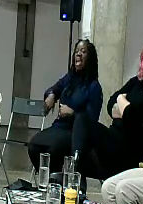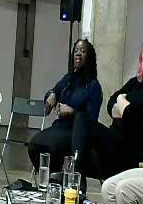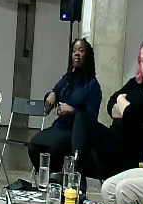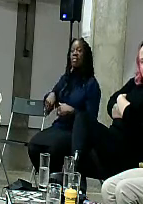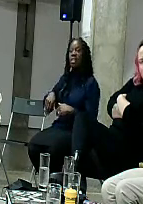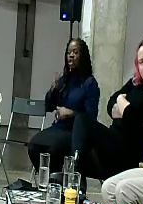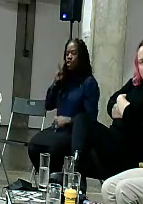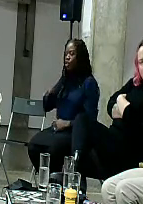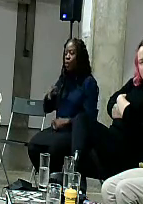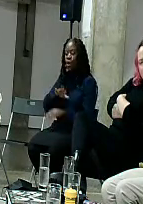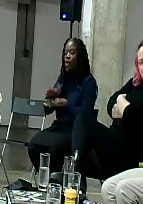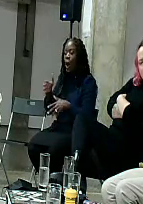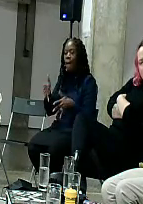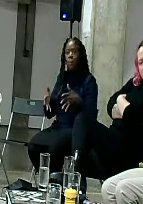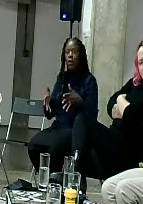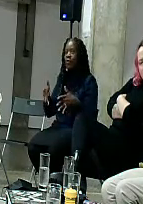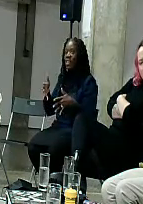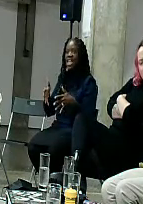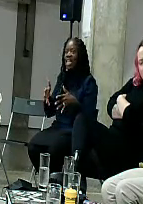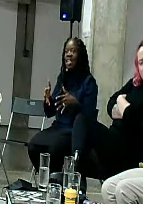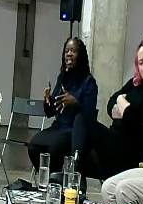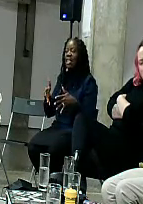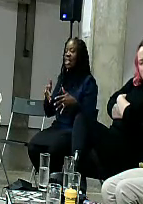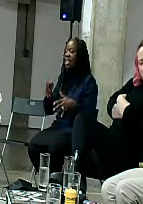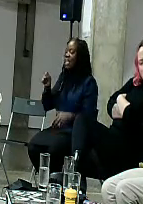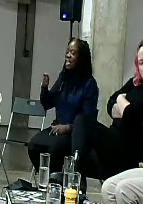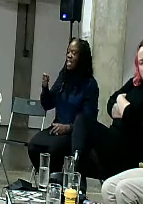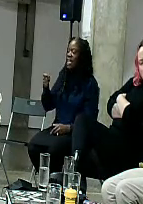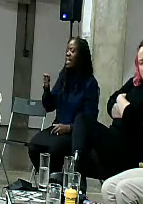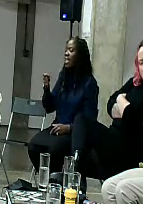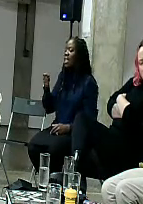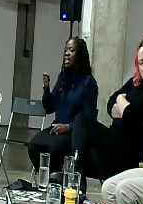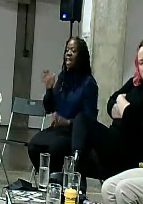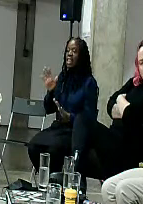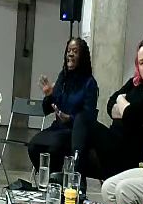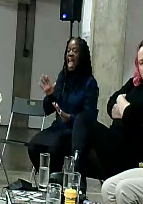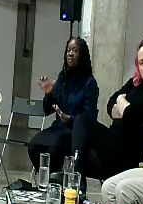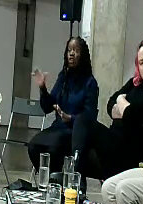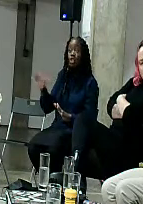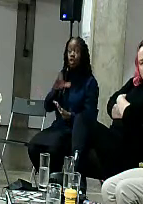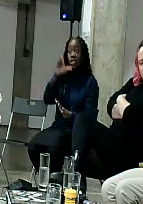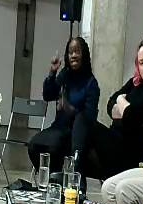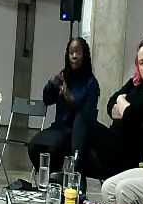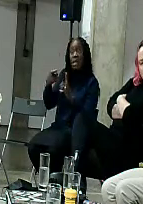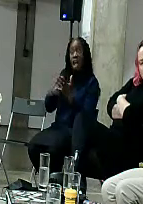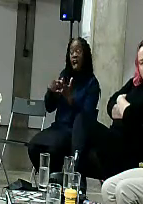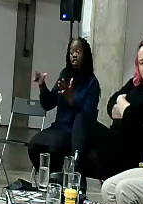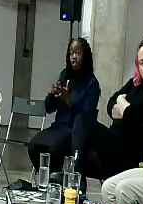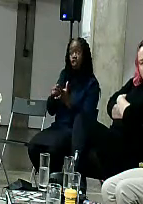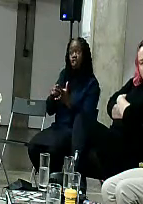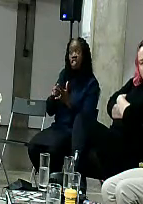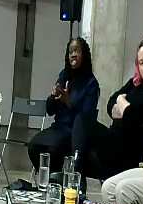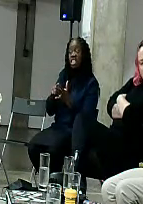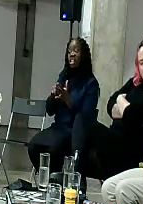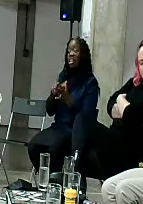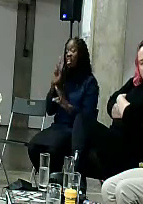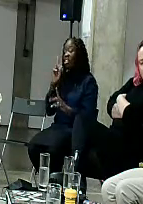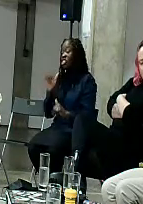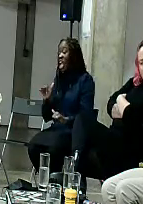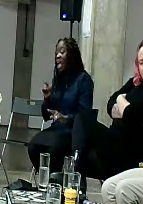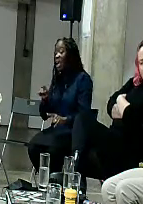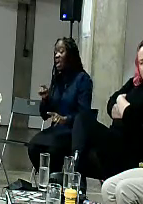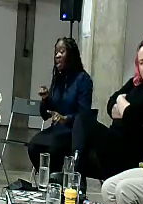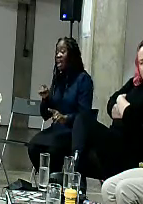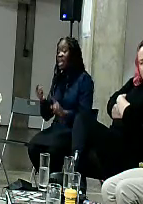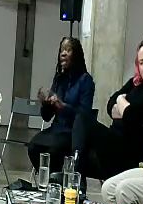saw he wasn't moving, found the key, couldn't find the key, came back in and did CPR. They're very good. They